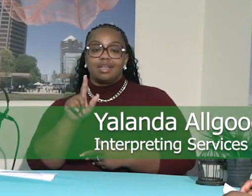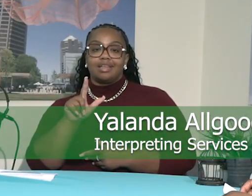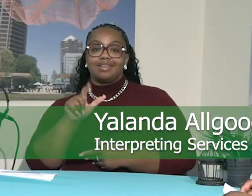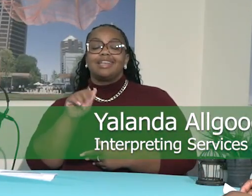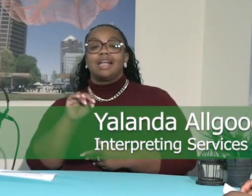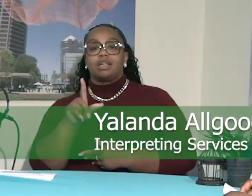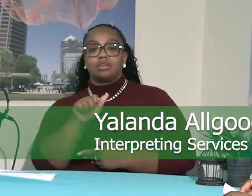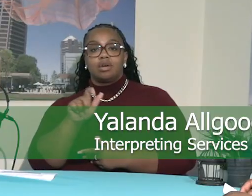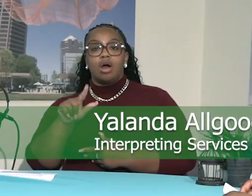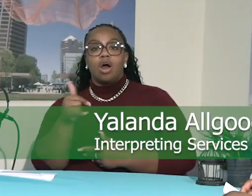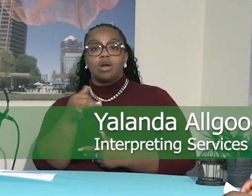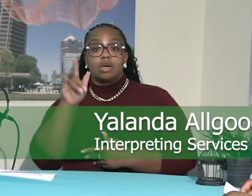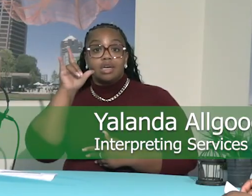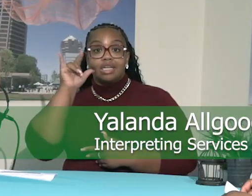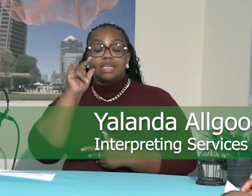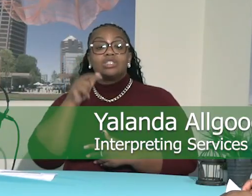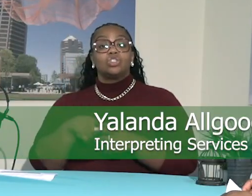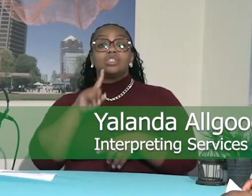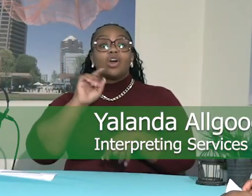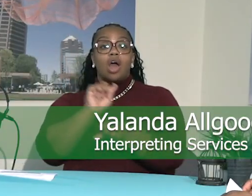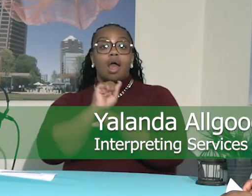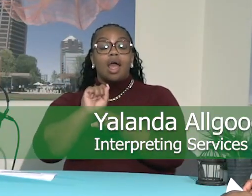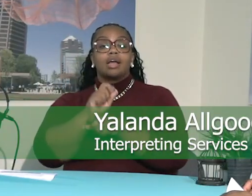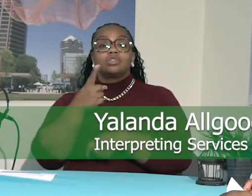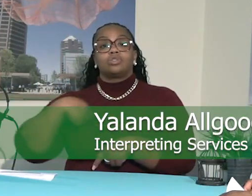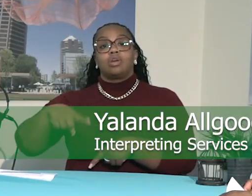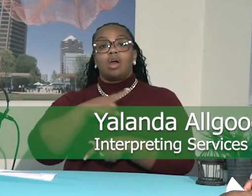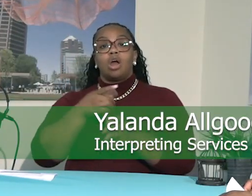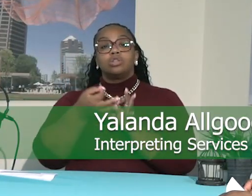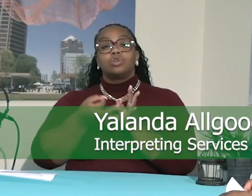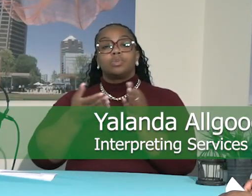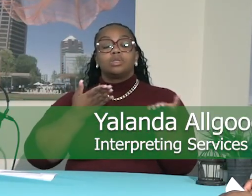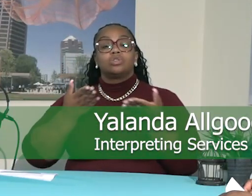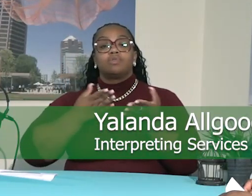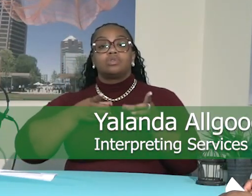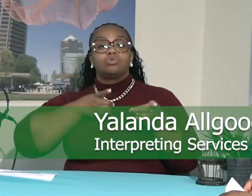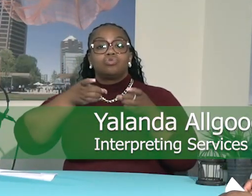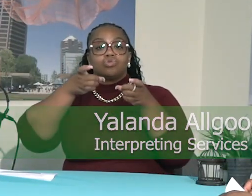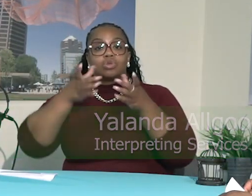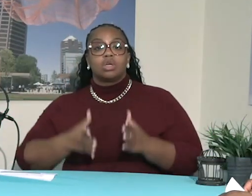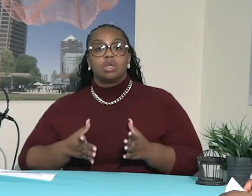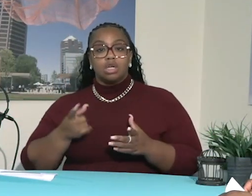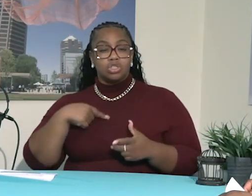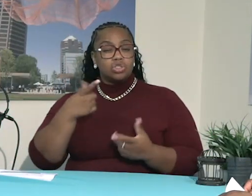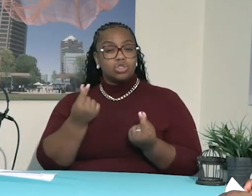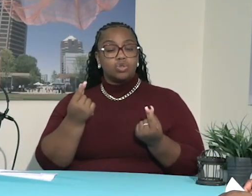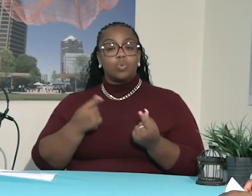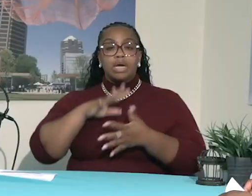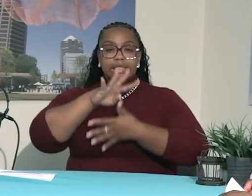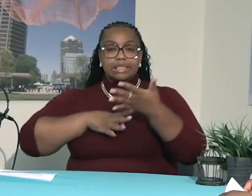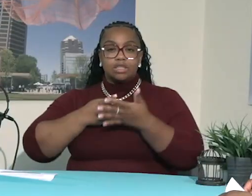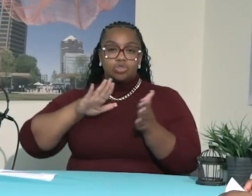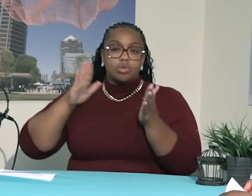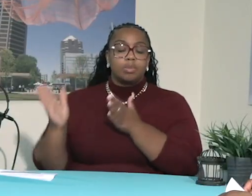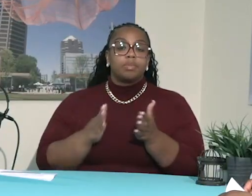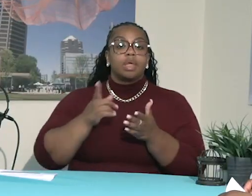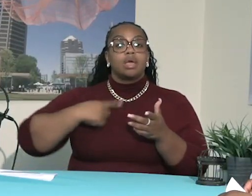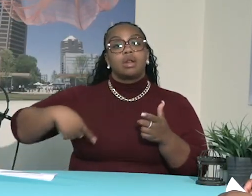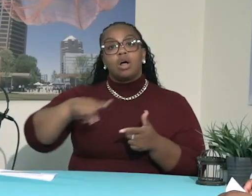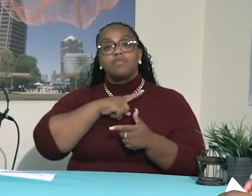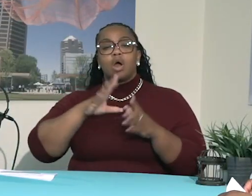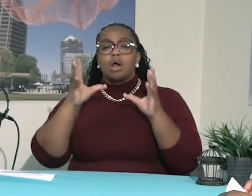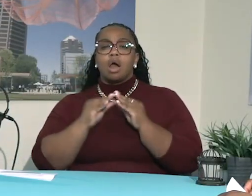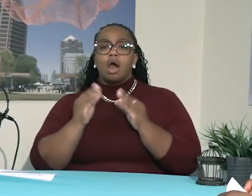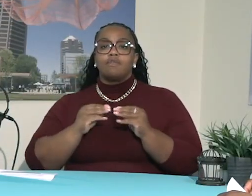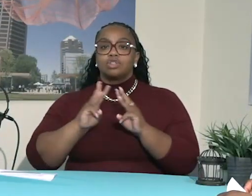our interpreting services director. She is the one that schedules and plans all of our conferences and workshops, but she